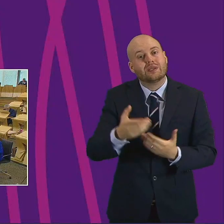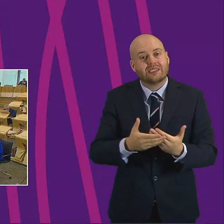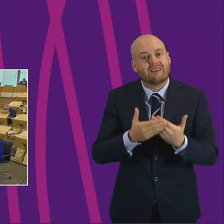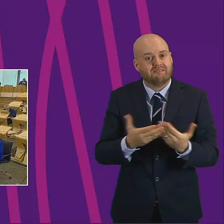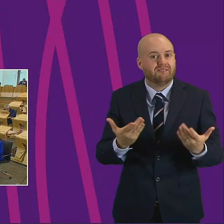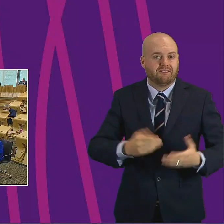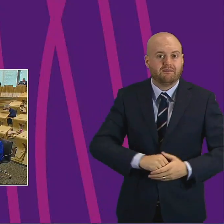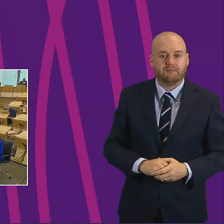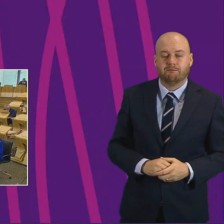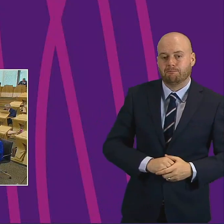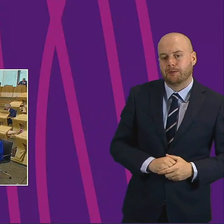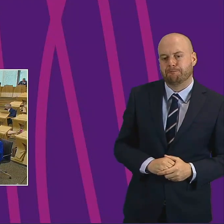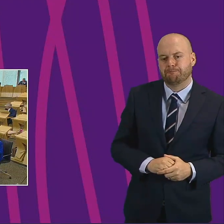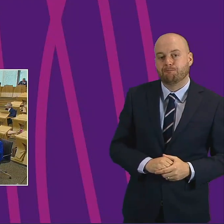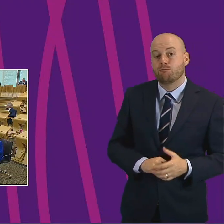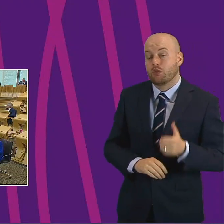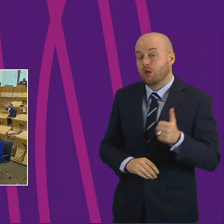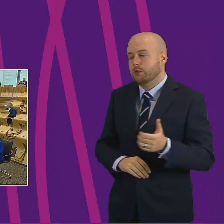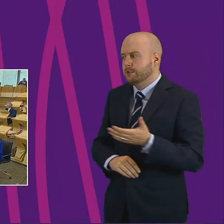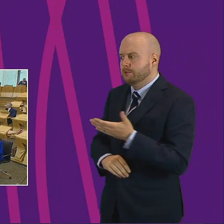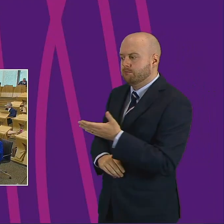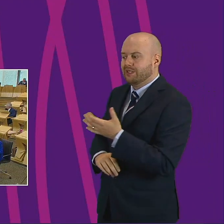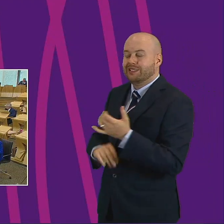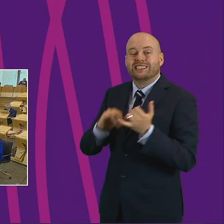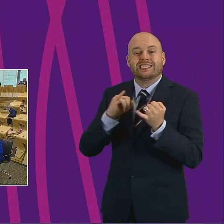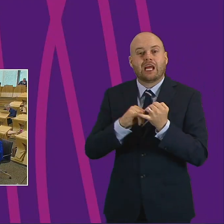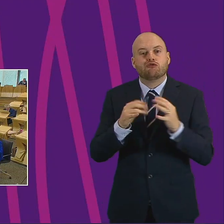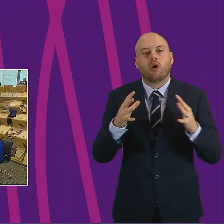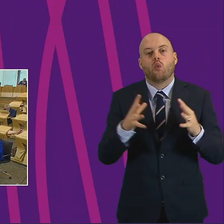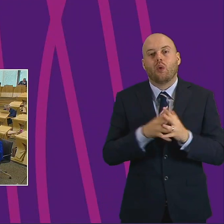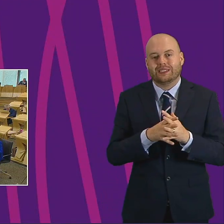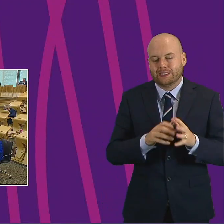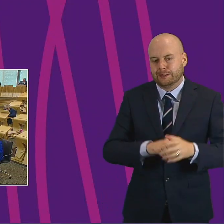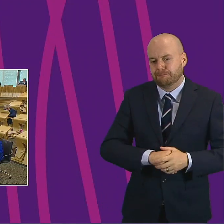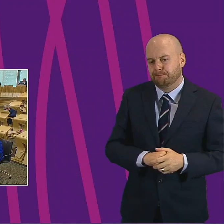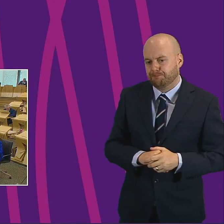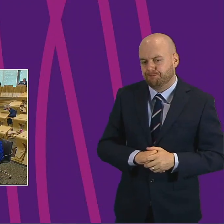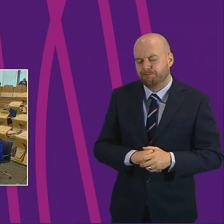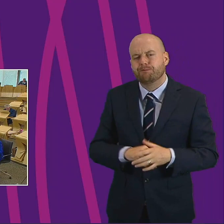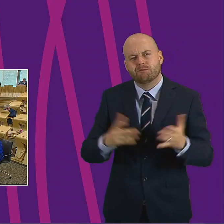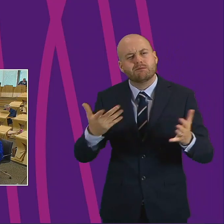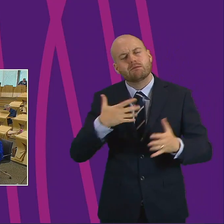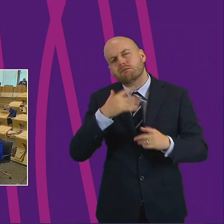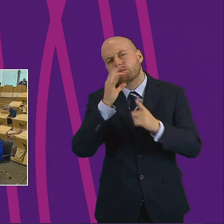White. Thank you very much, Presiding Officer. To ask the Scottish Government what its